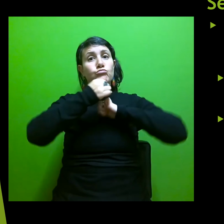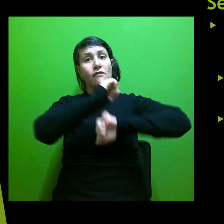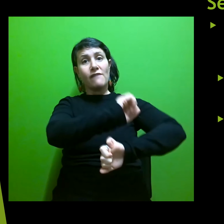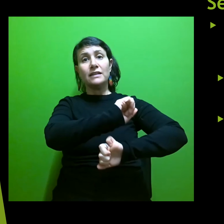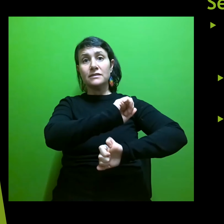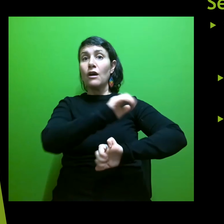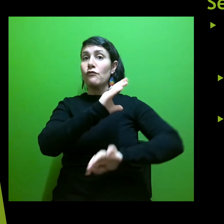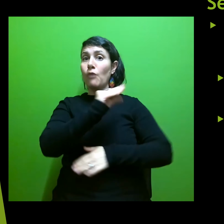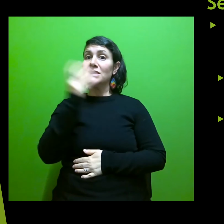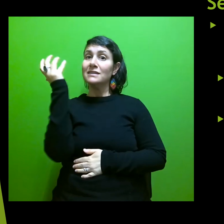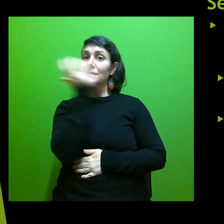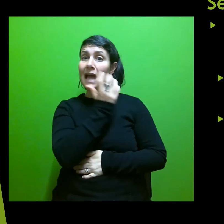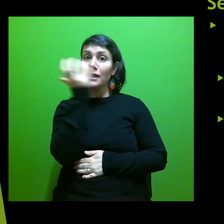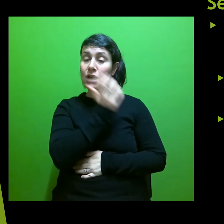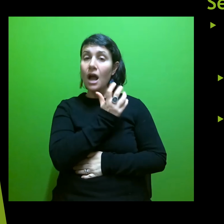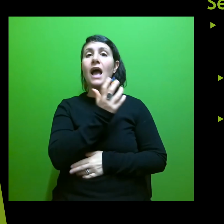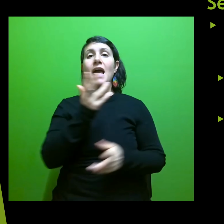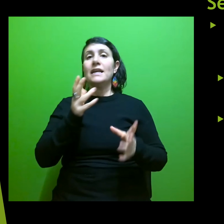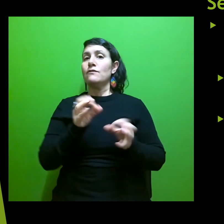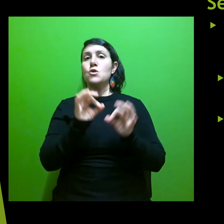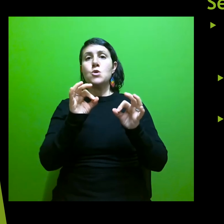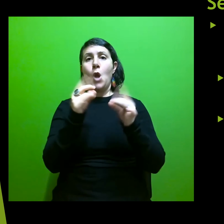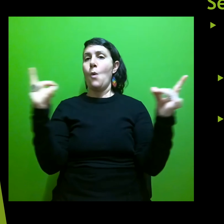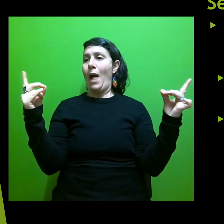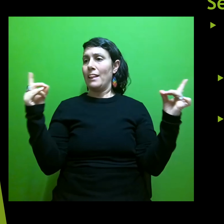dangers of second-hand smoke.